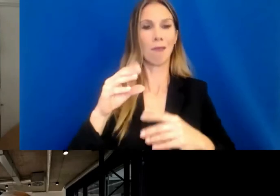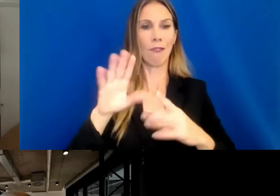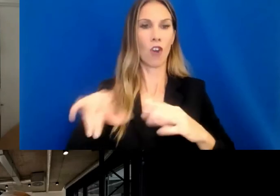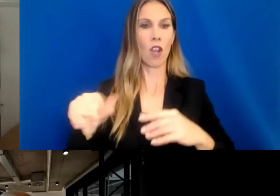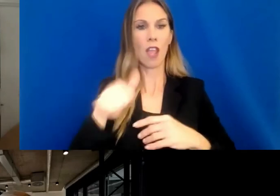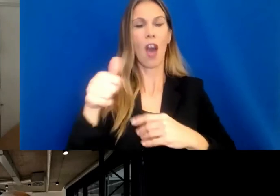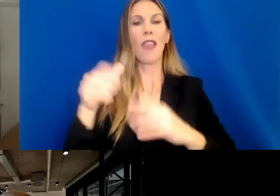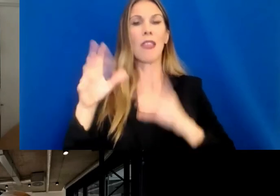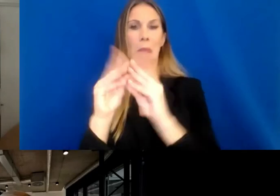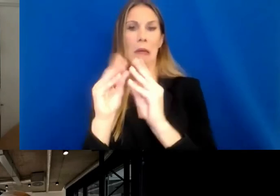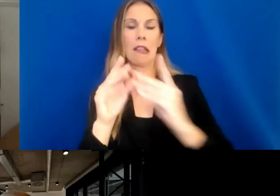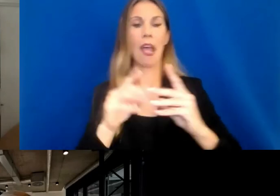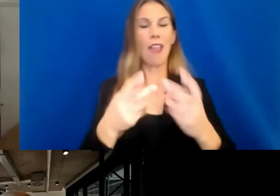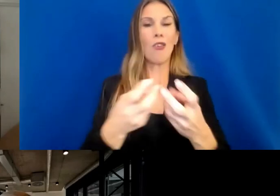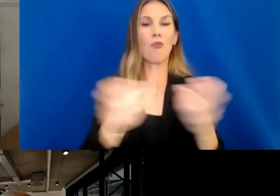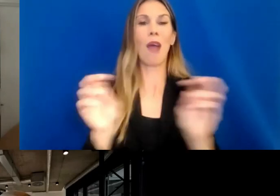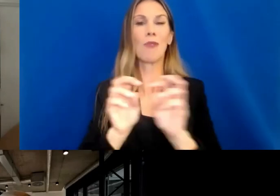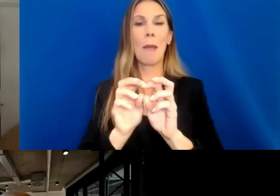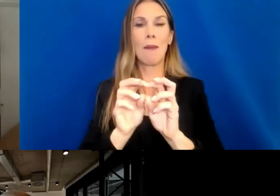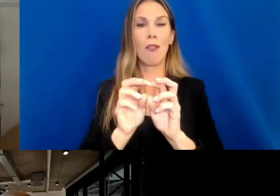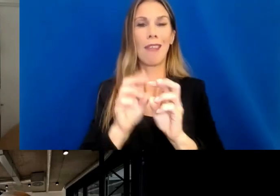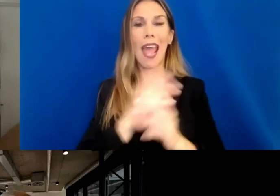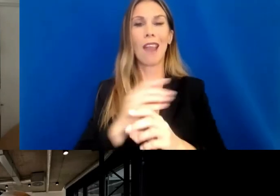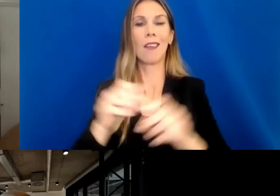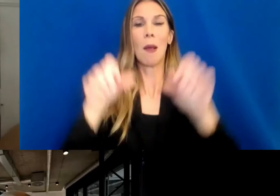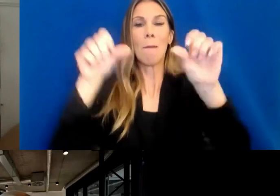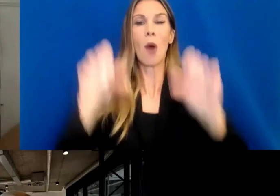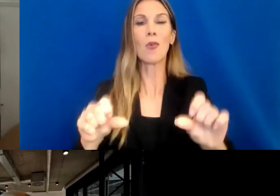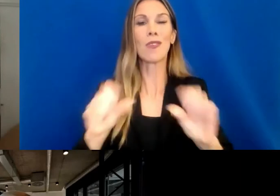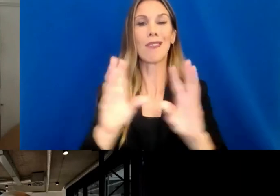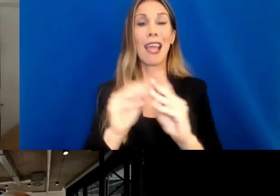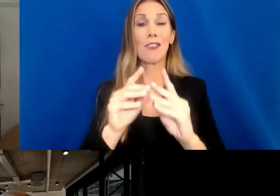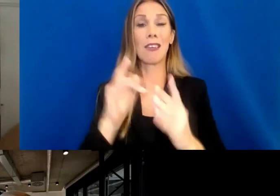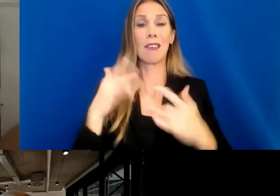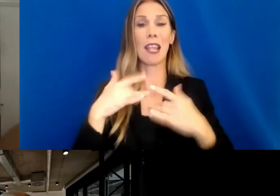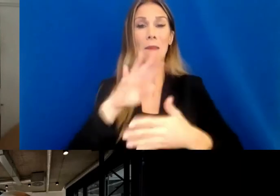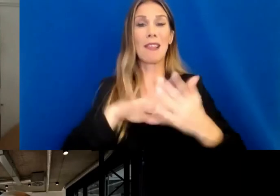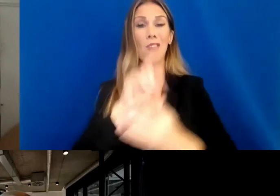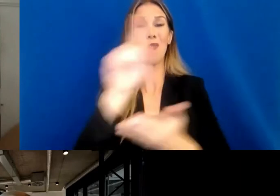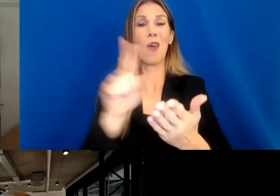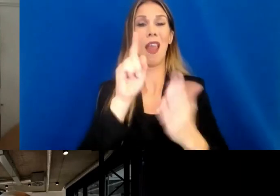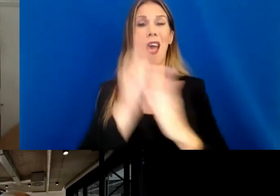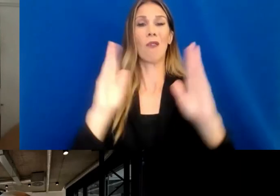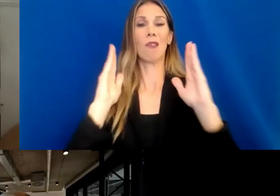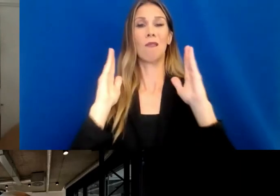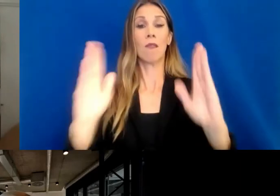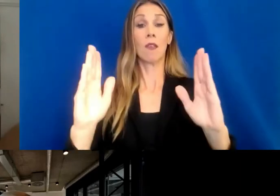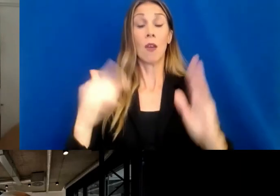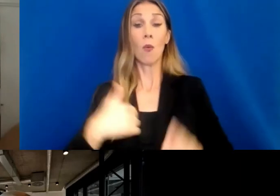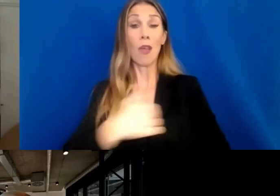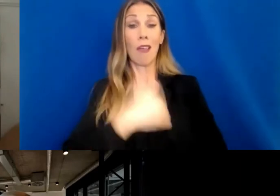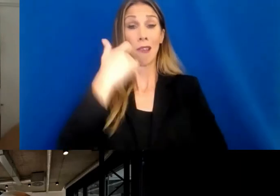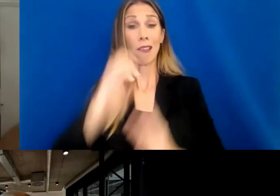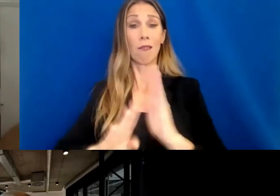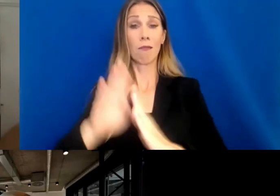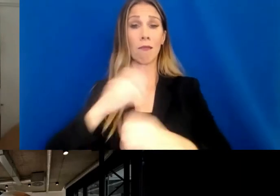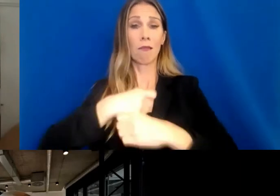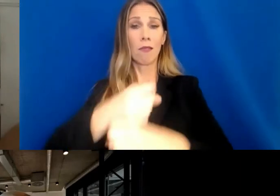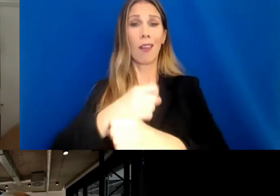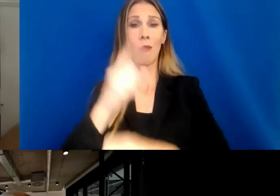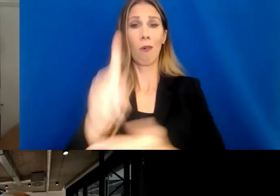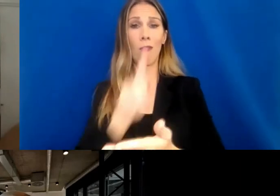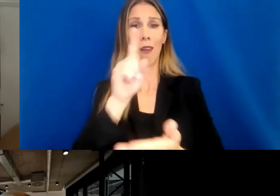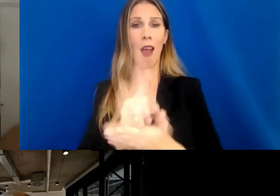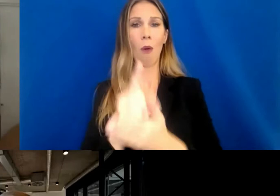Roundtables and poster sessions are an hour block, and we've created a 1 hour block also